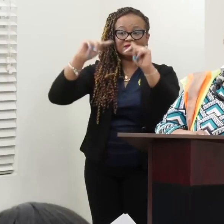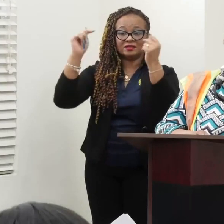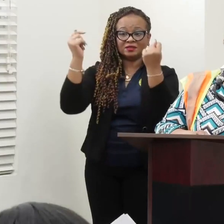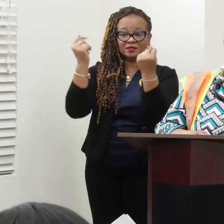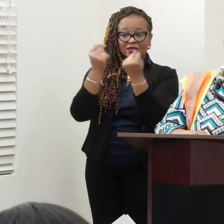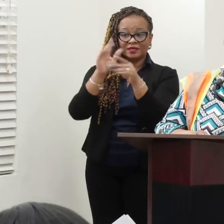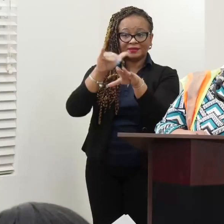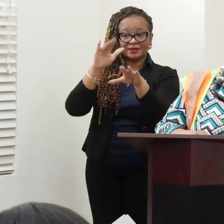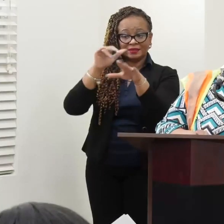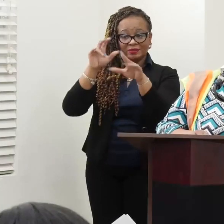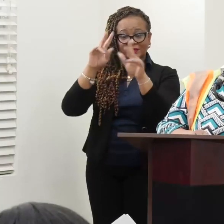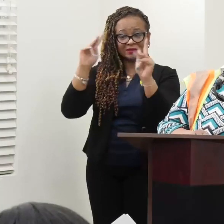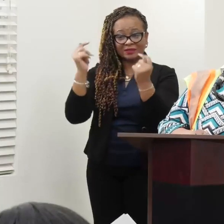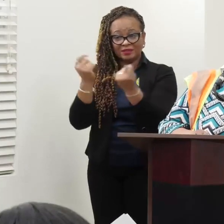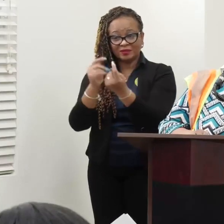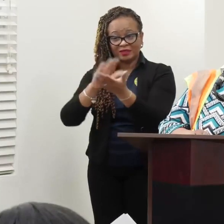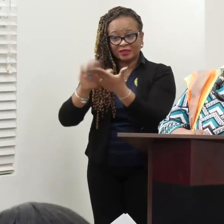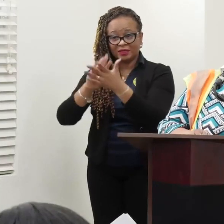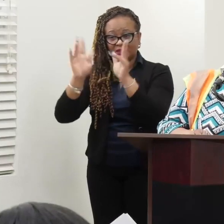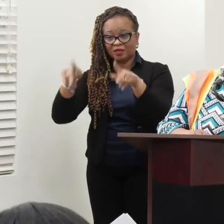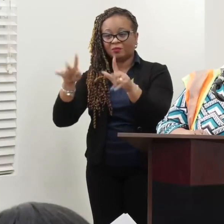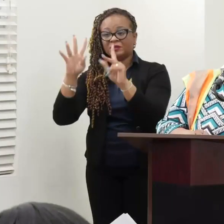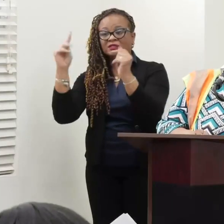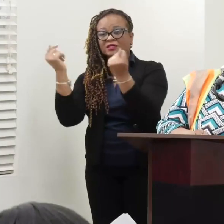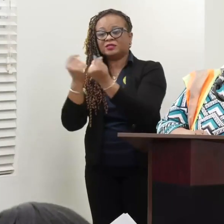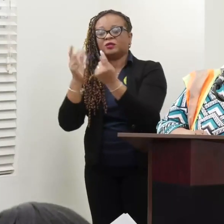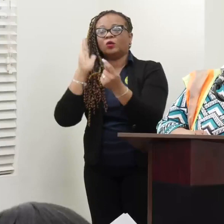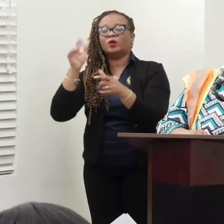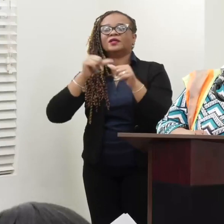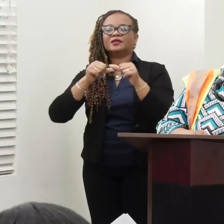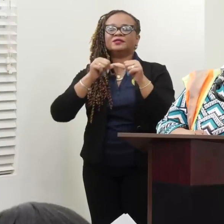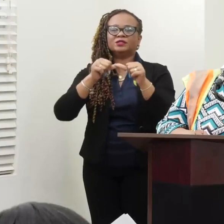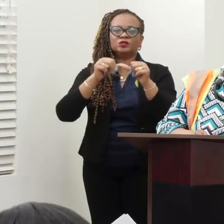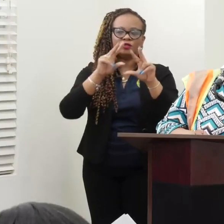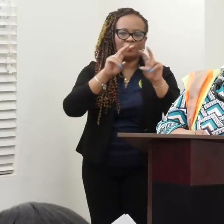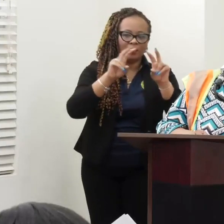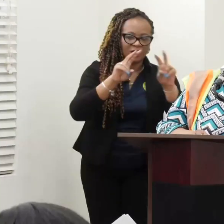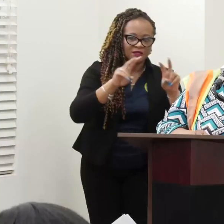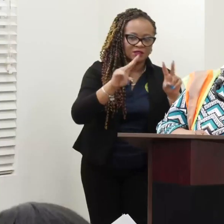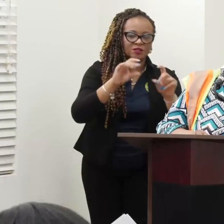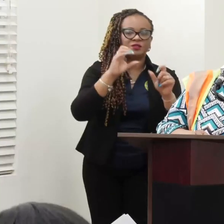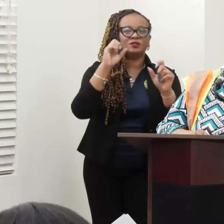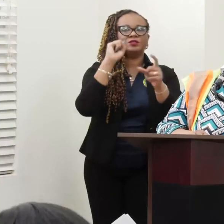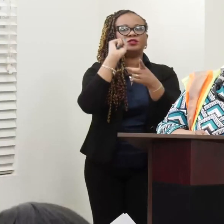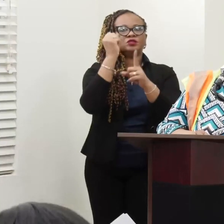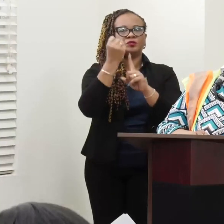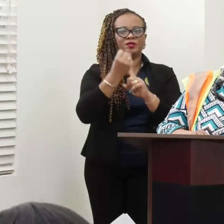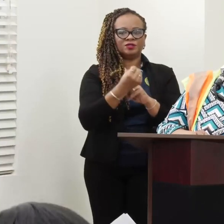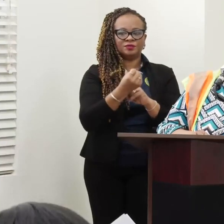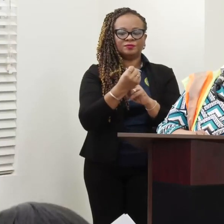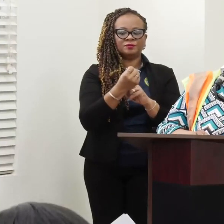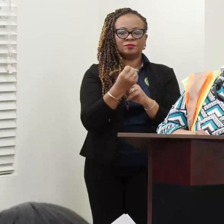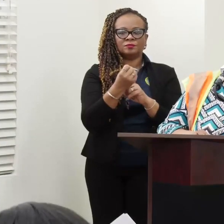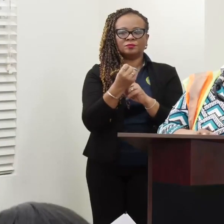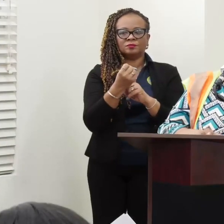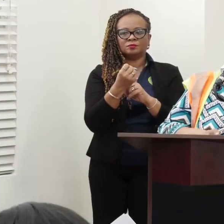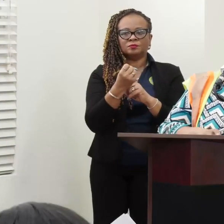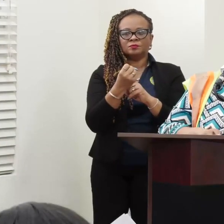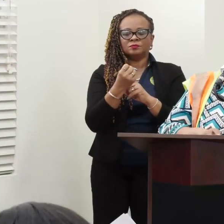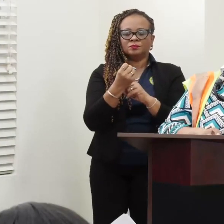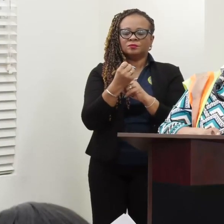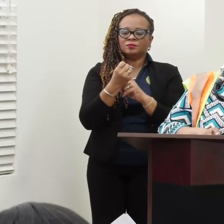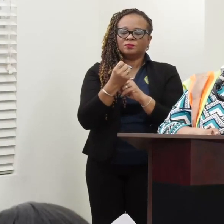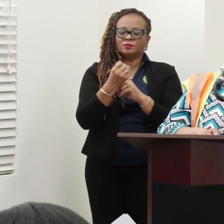teams and cleanup teams will continue to monitor the situation. Il y a monde qui a